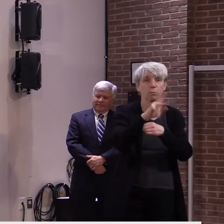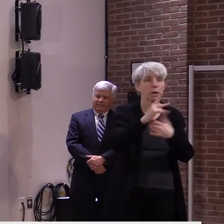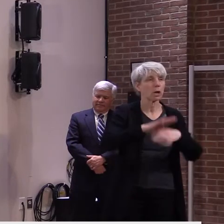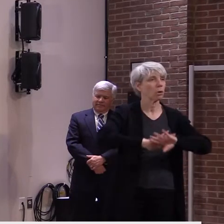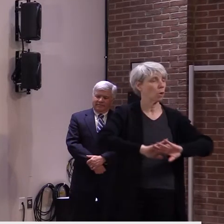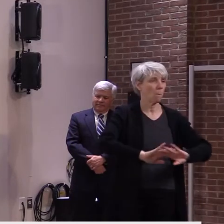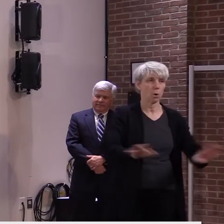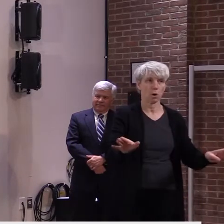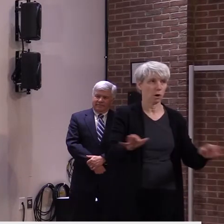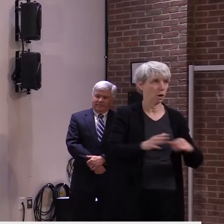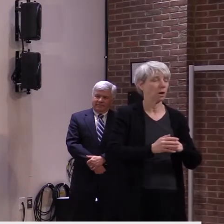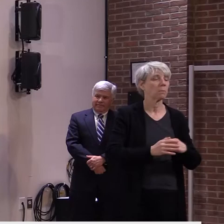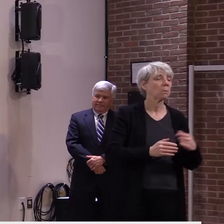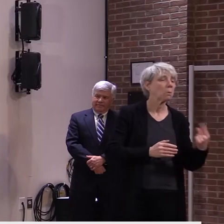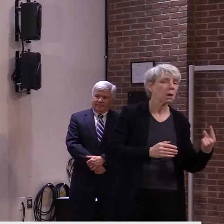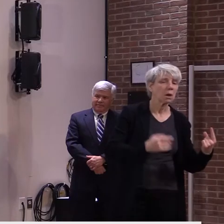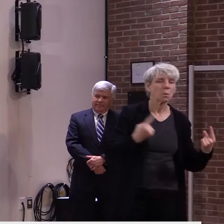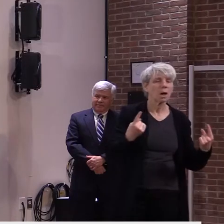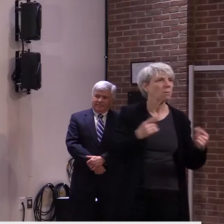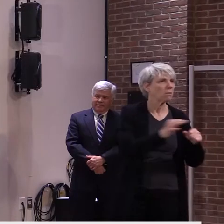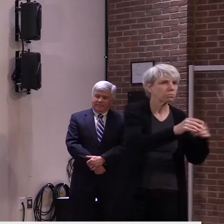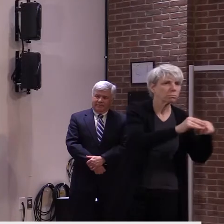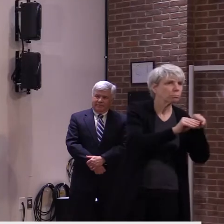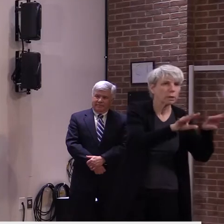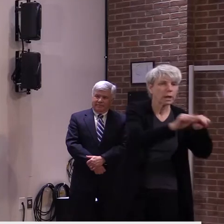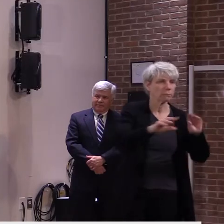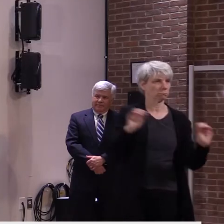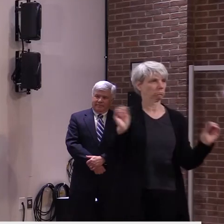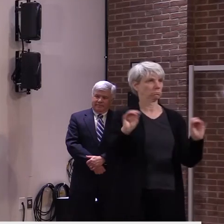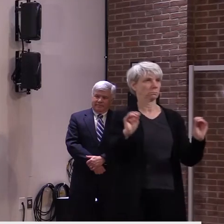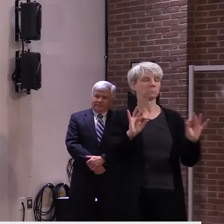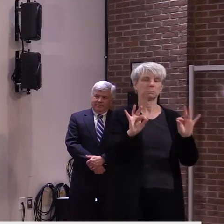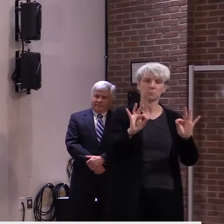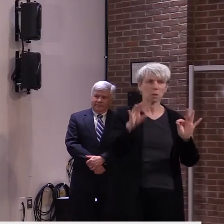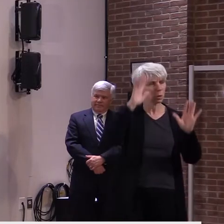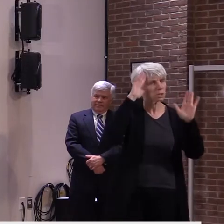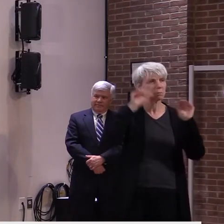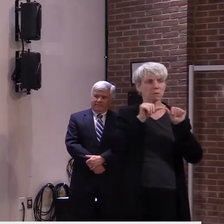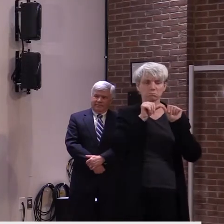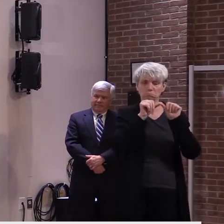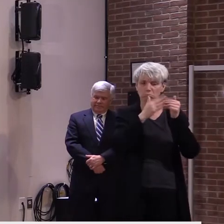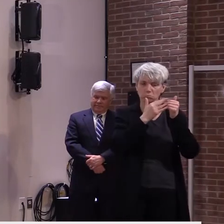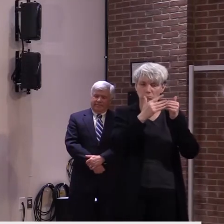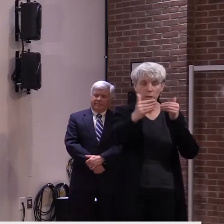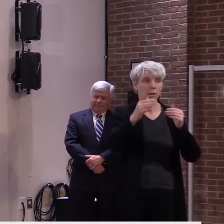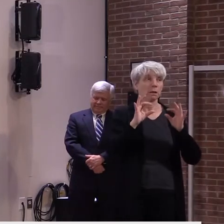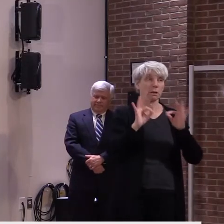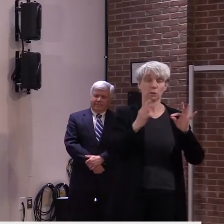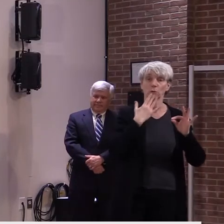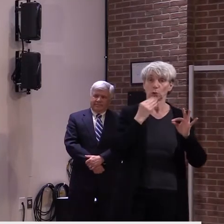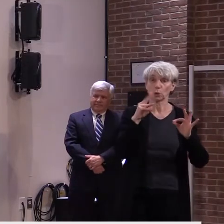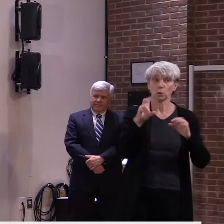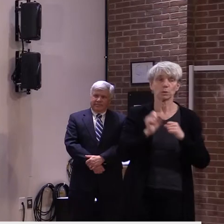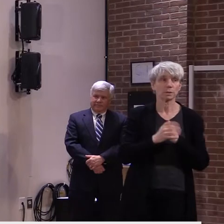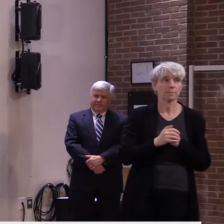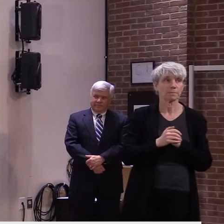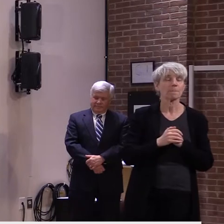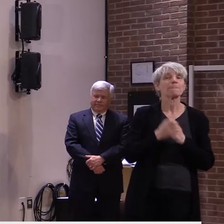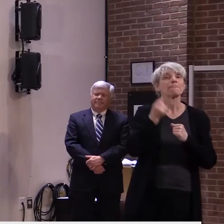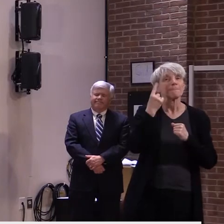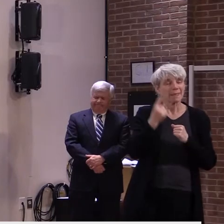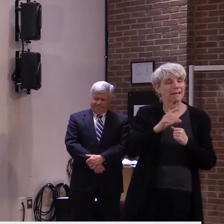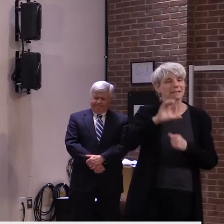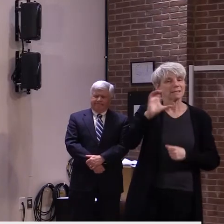to continue, which would be great. Some of the abilities we have are constrained by the Centers for Medicare